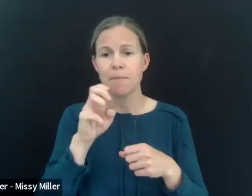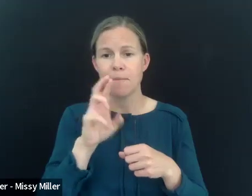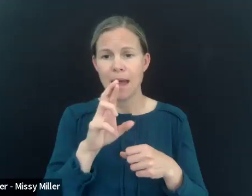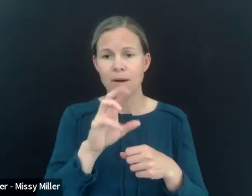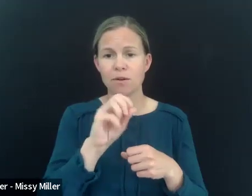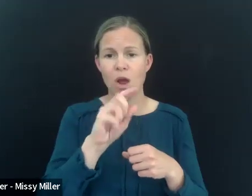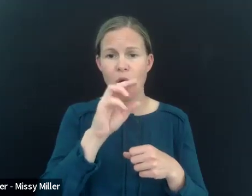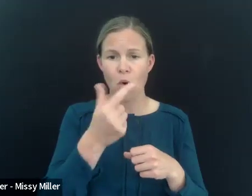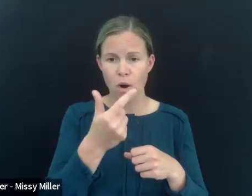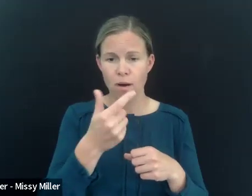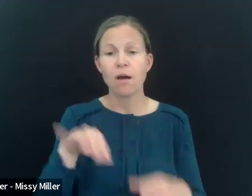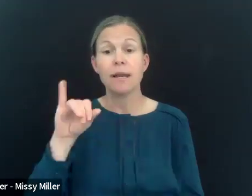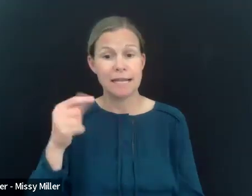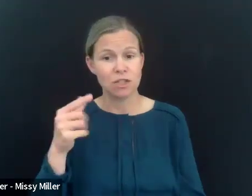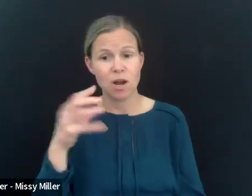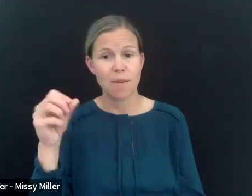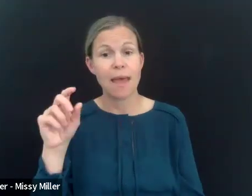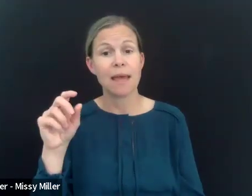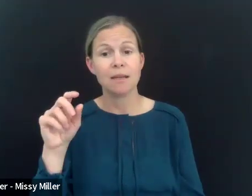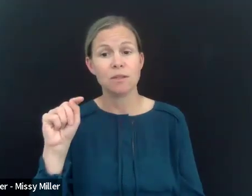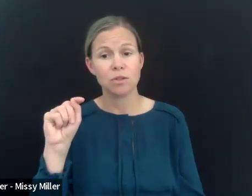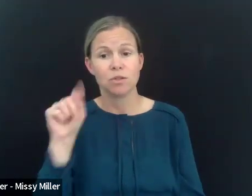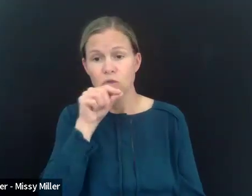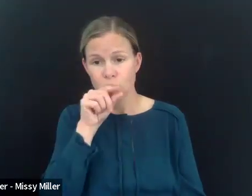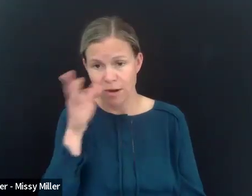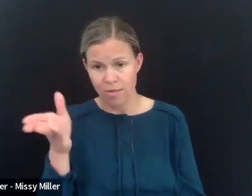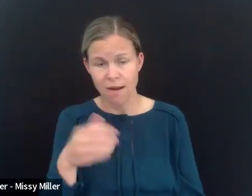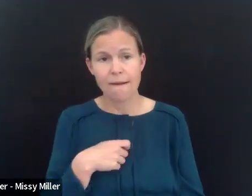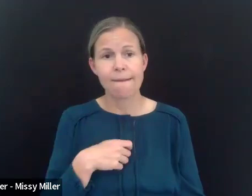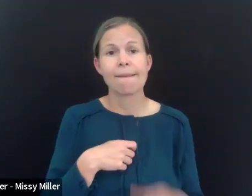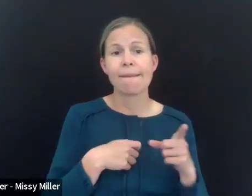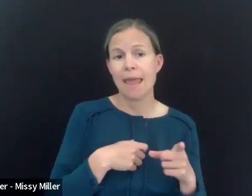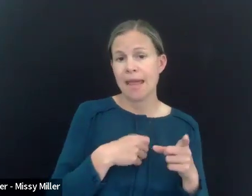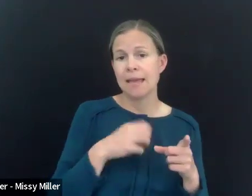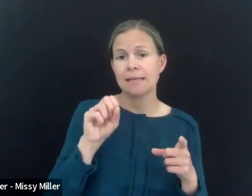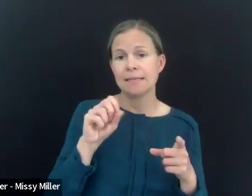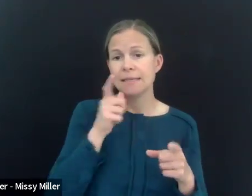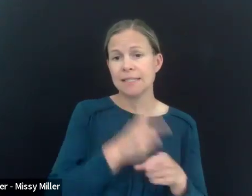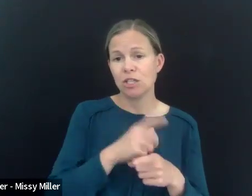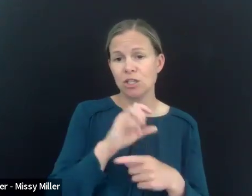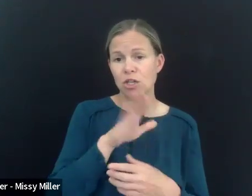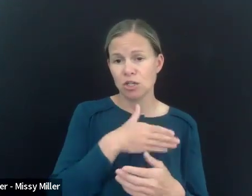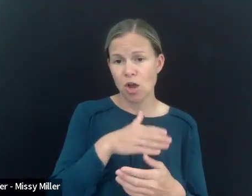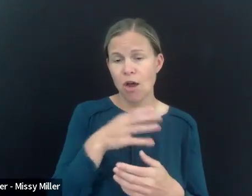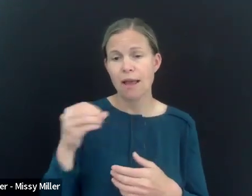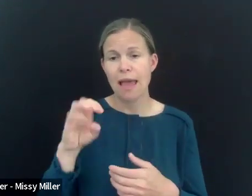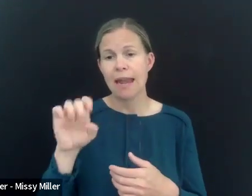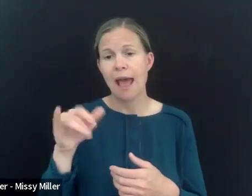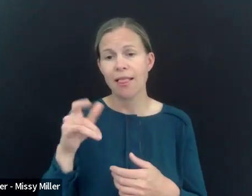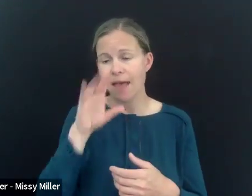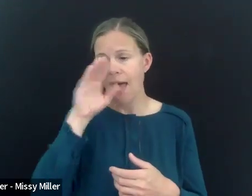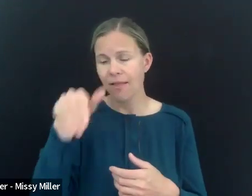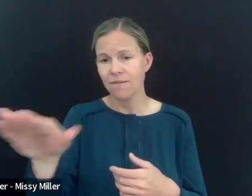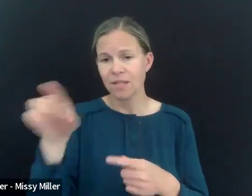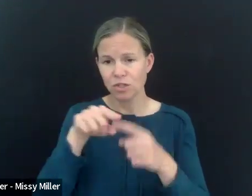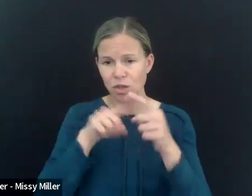Mamas Matter. You can also find Sister Song, Elephant Circle, the